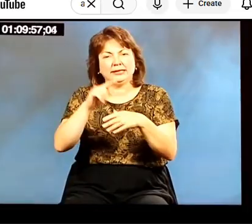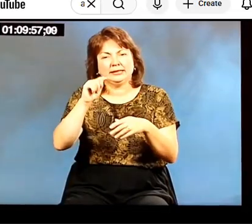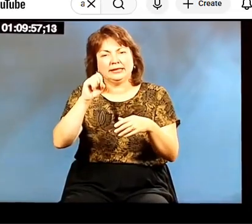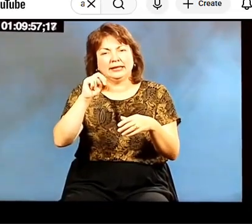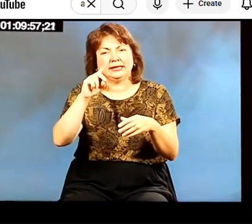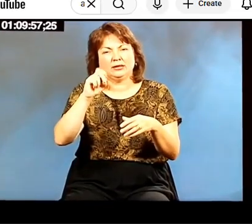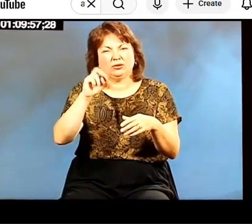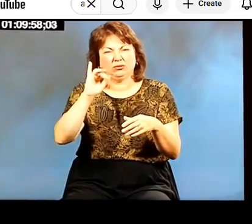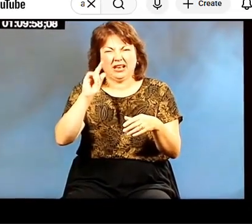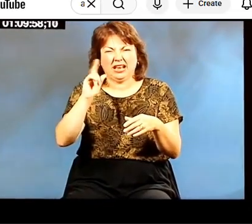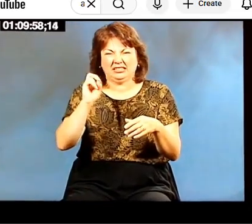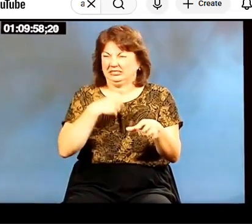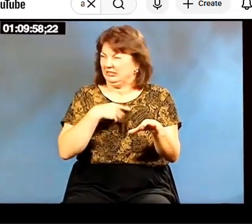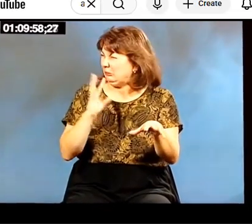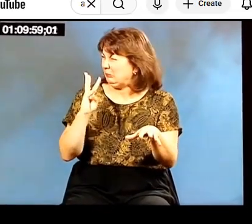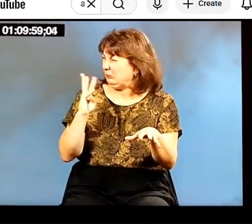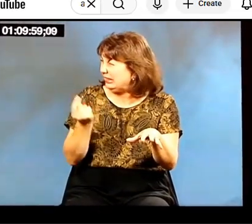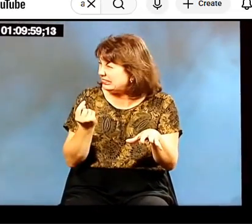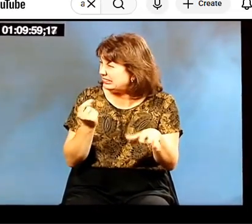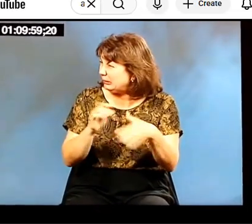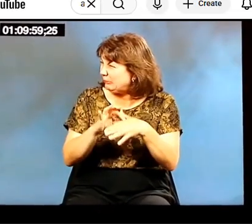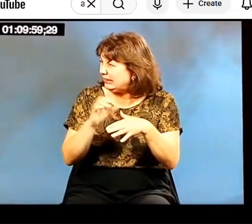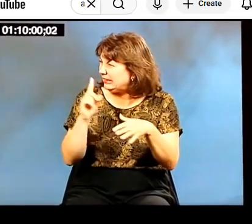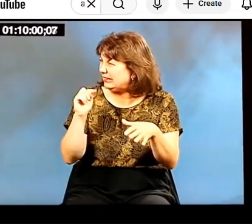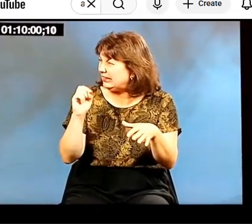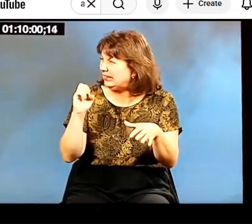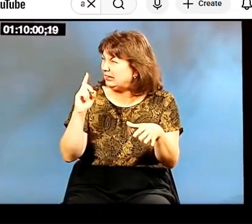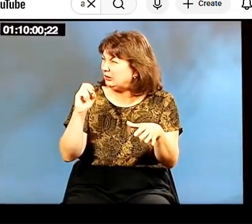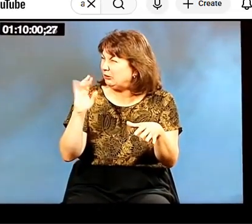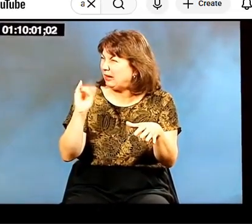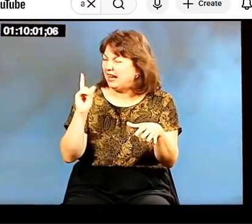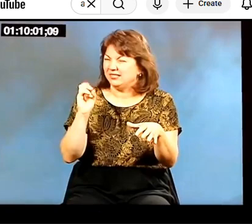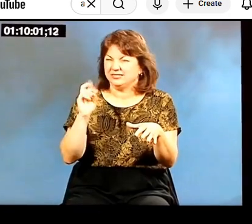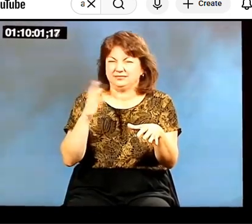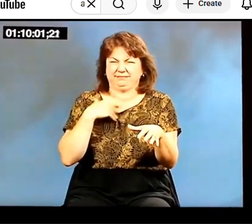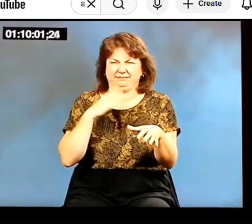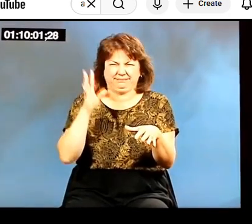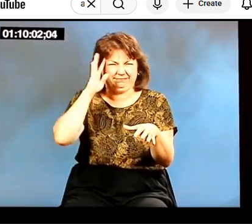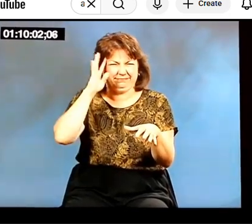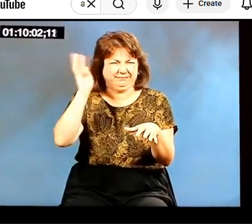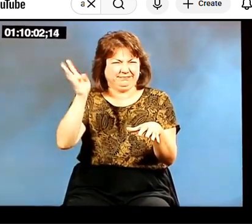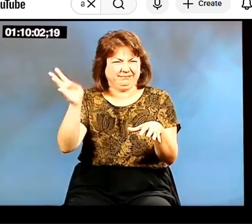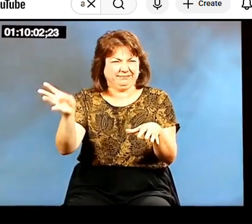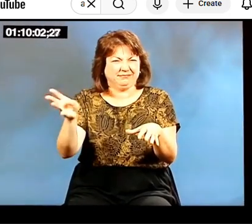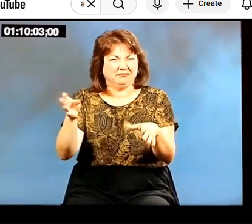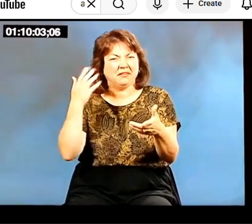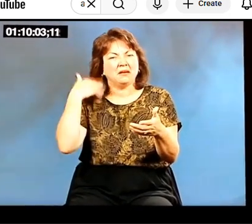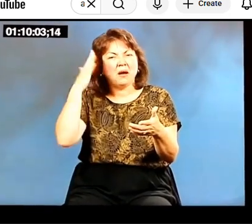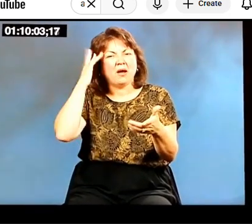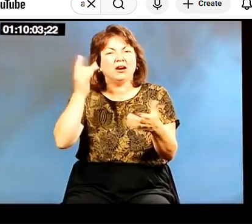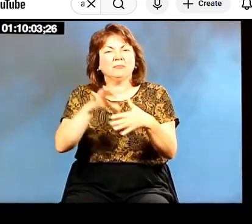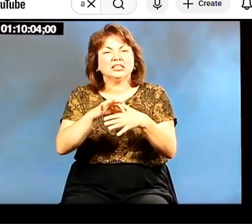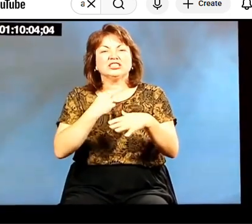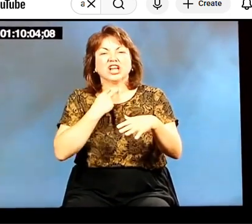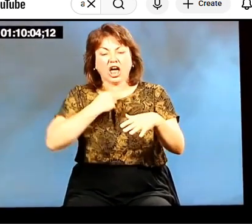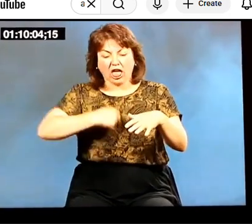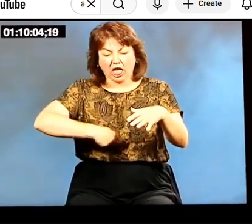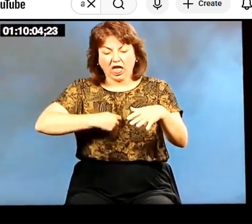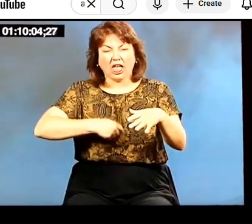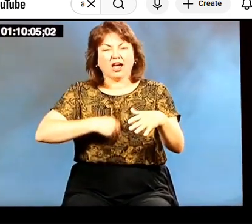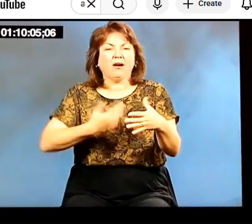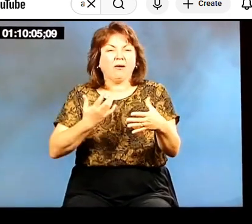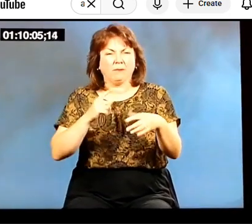just sitting there waiting. And then my friend comes back and she's like, all right, go ahead and try meat tenderizer. And I was like, what?